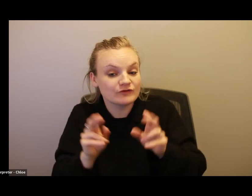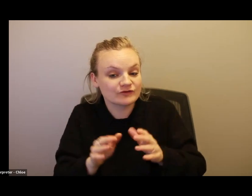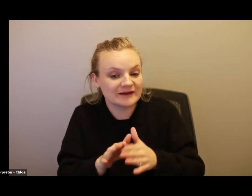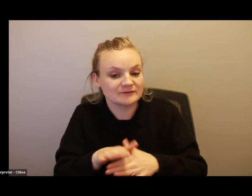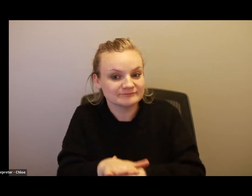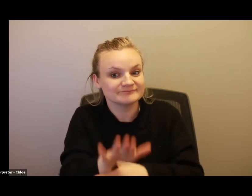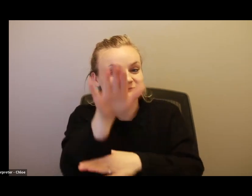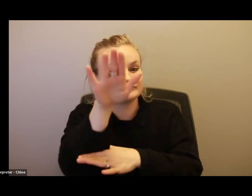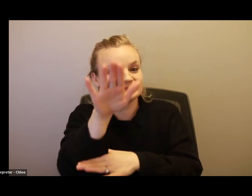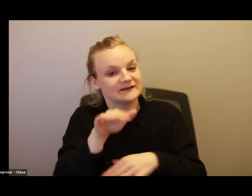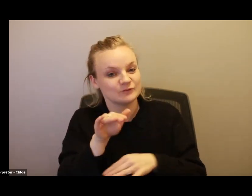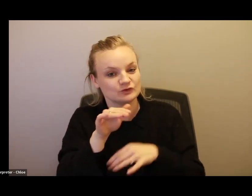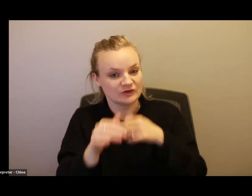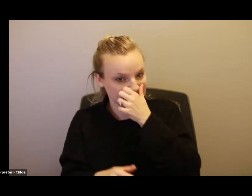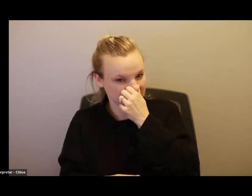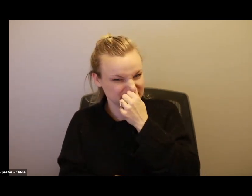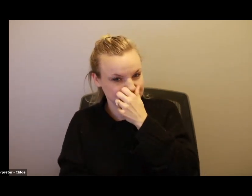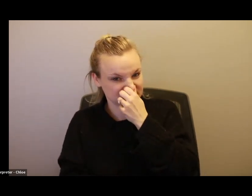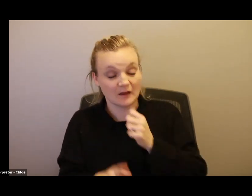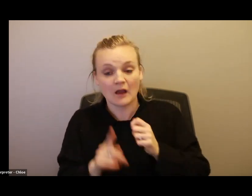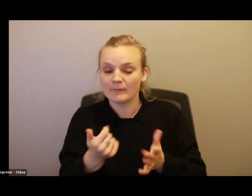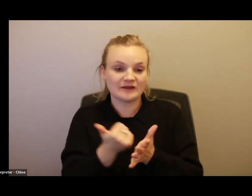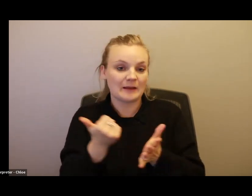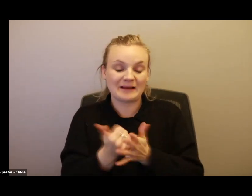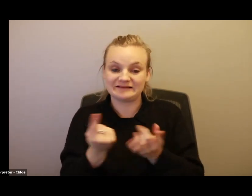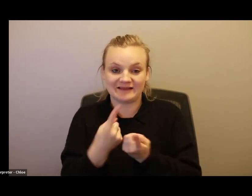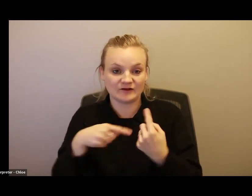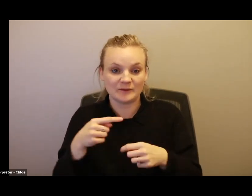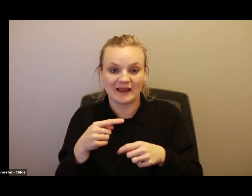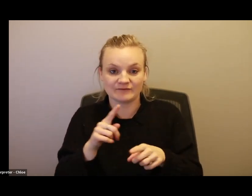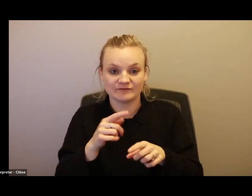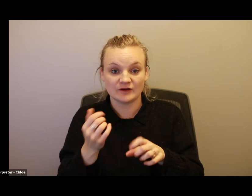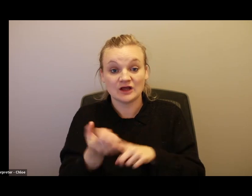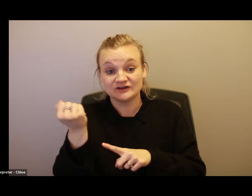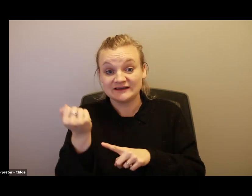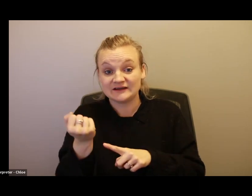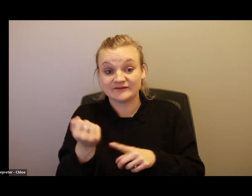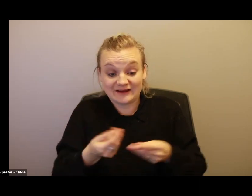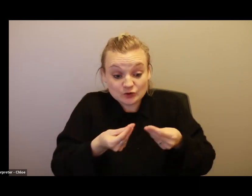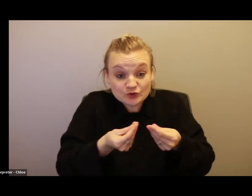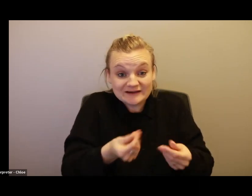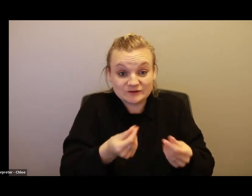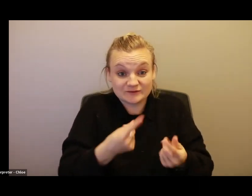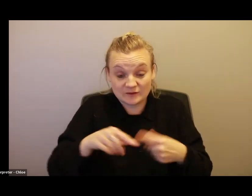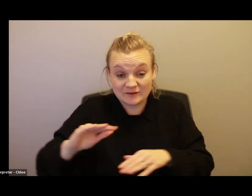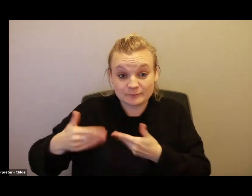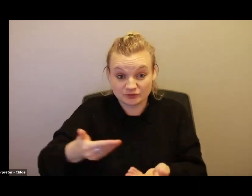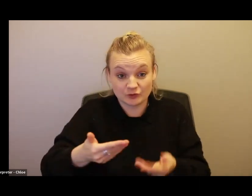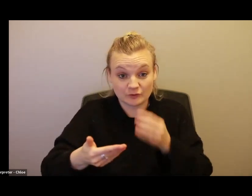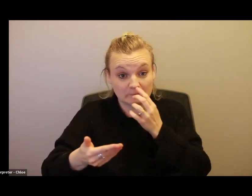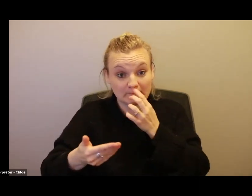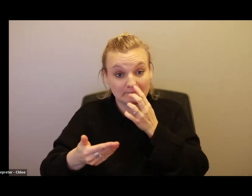beautiful in time. But the amazing things that we've already managed to do, like the resources that we've produced,